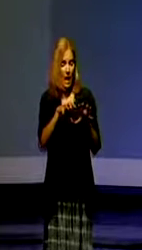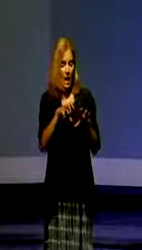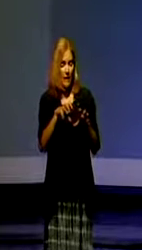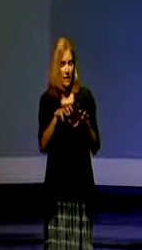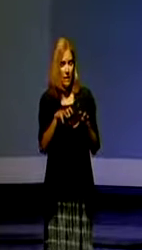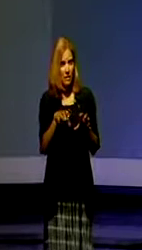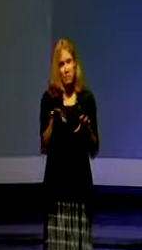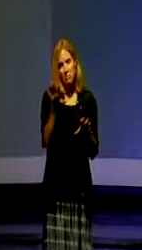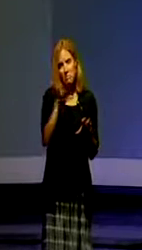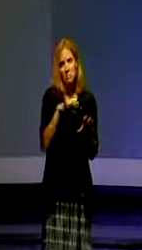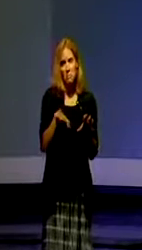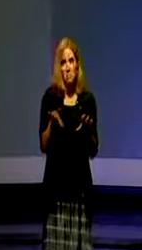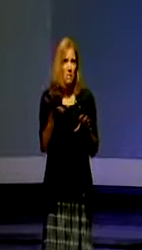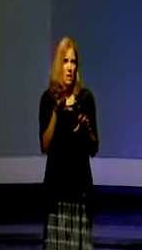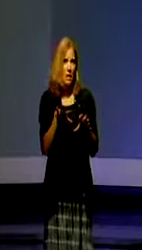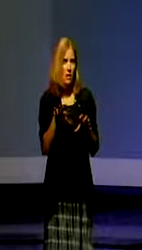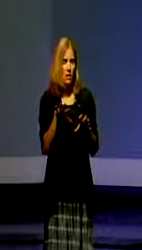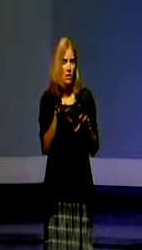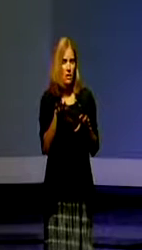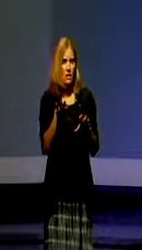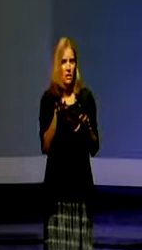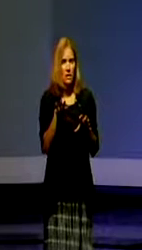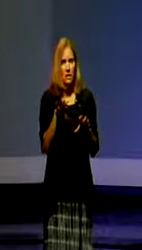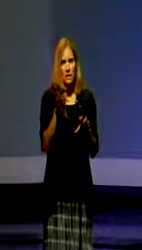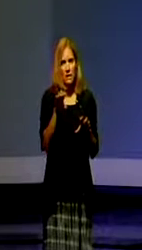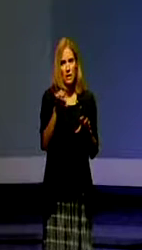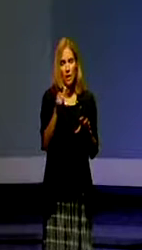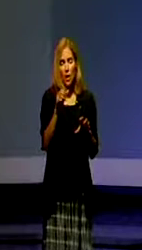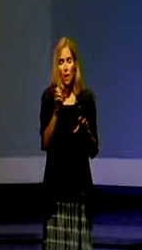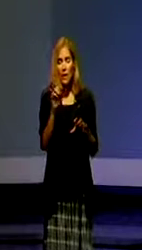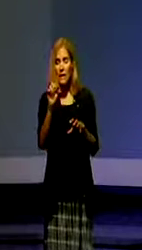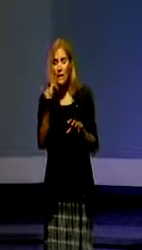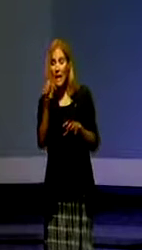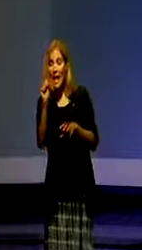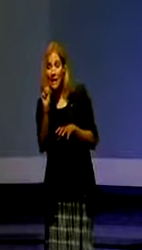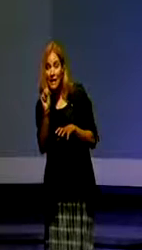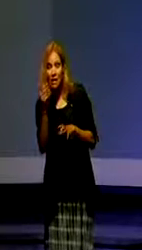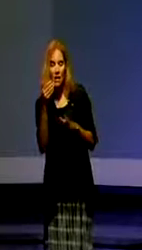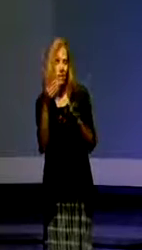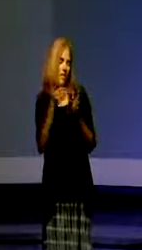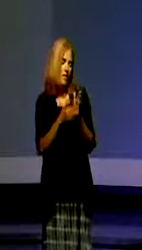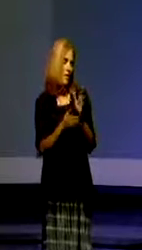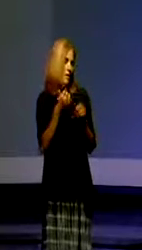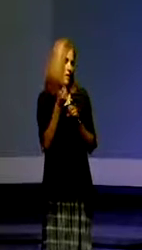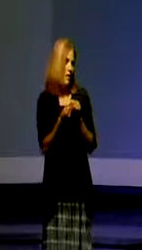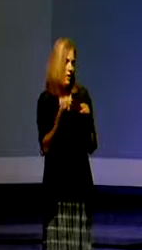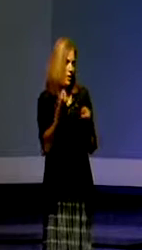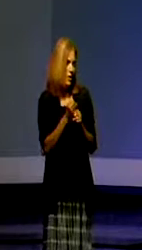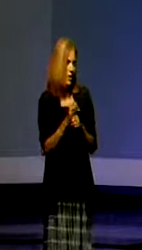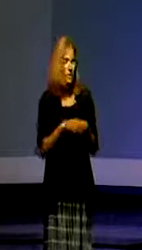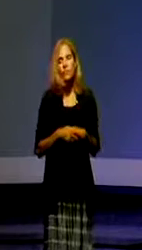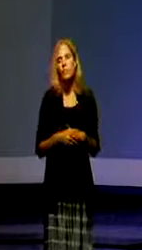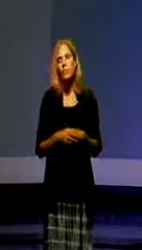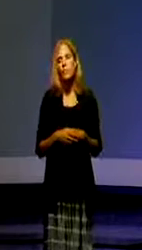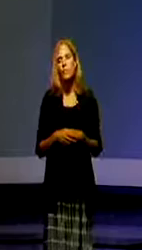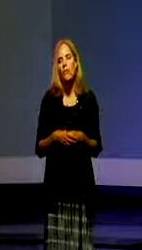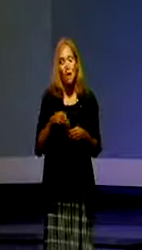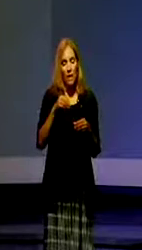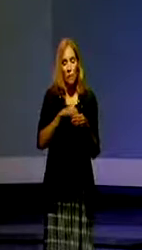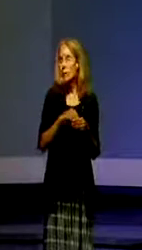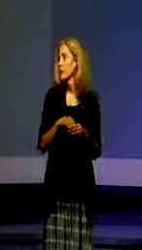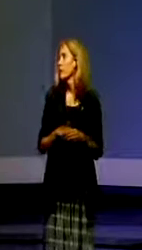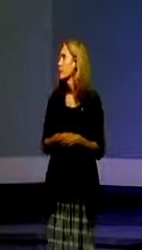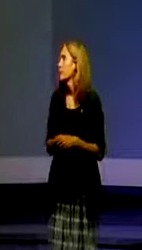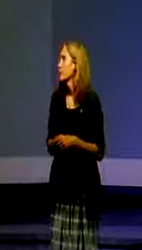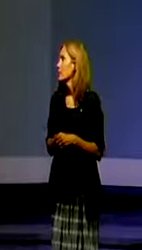they determined was somewhere around 10 or tens of thousands of years. And they planted it, and I want to